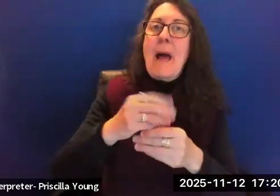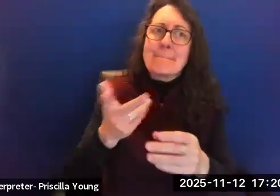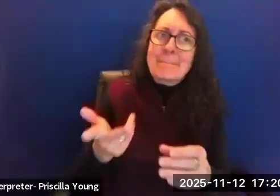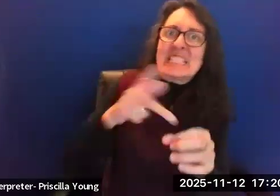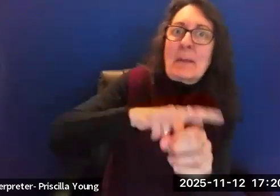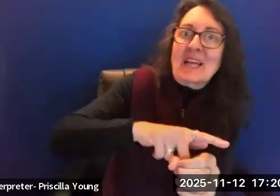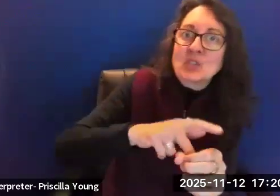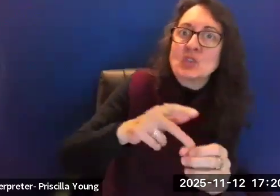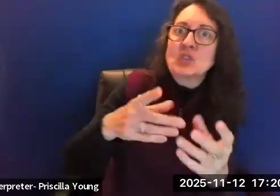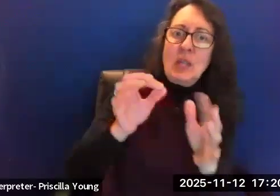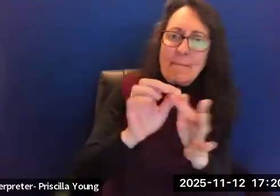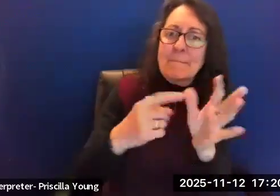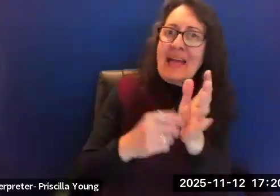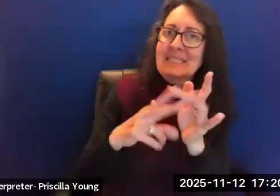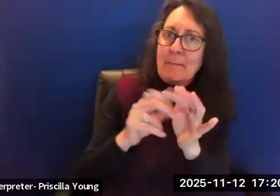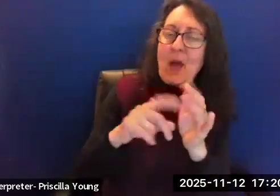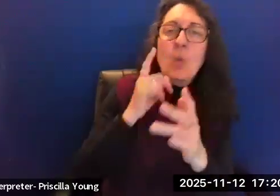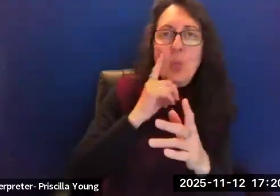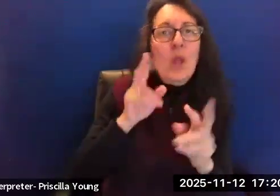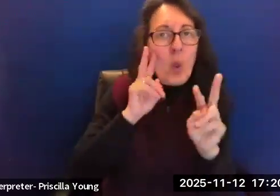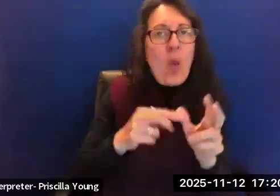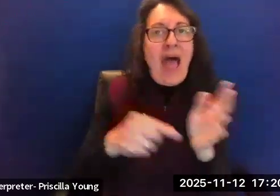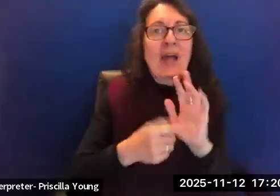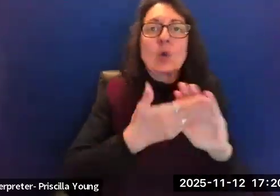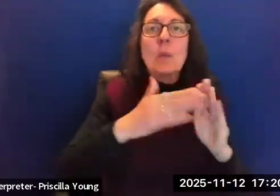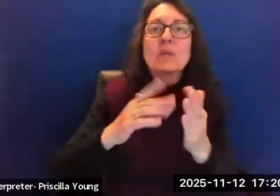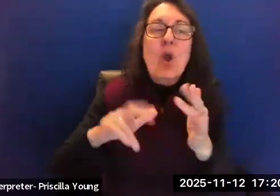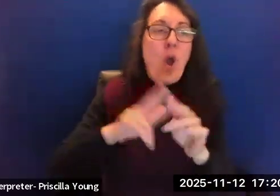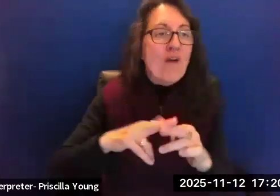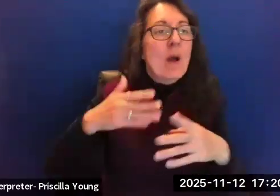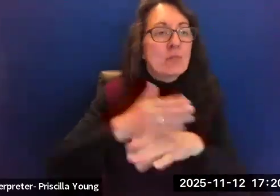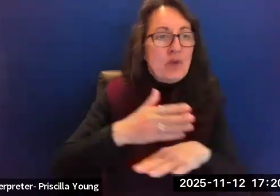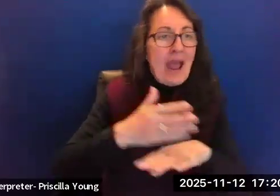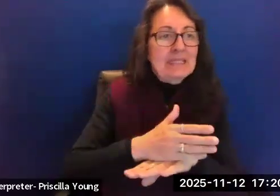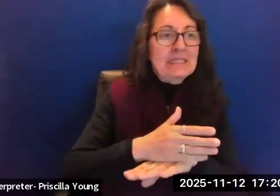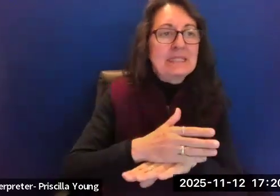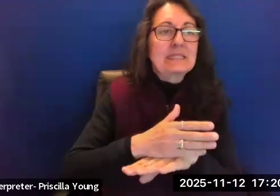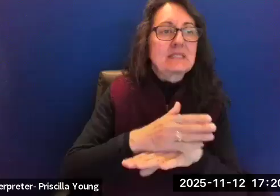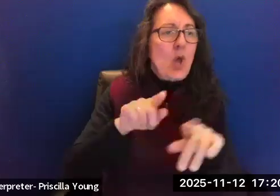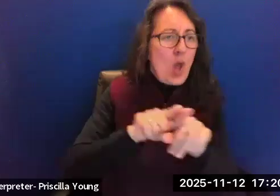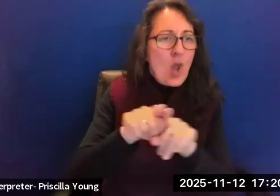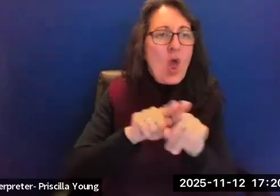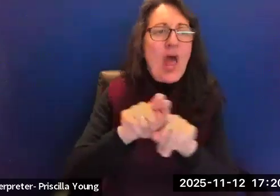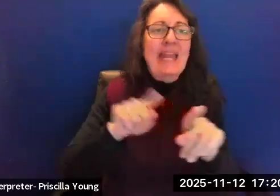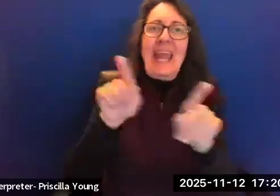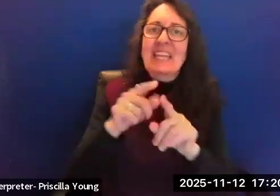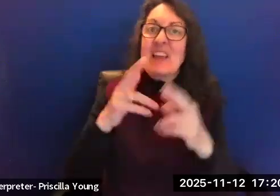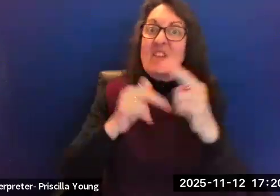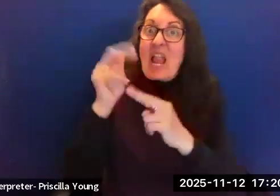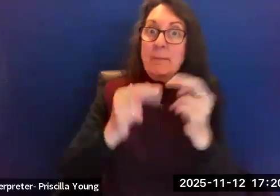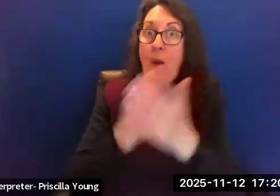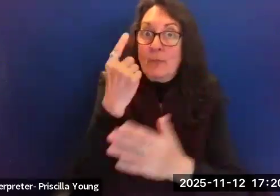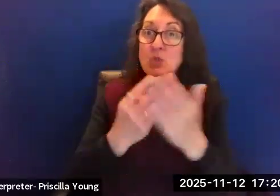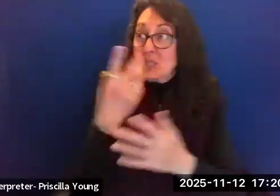our community of practice and any of the learning and development opportunities around that strong